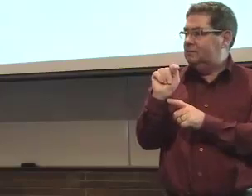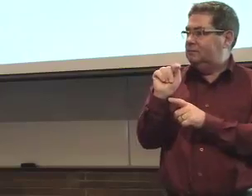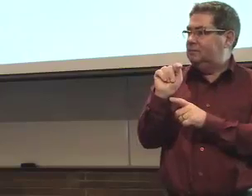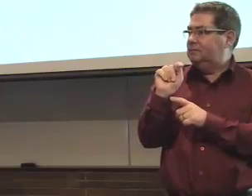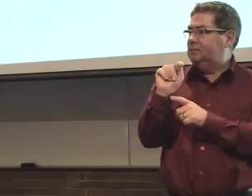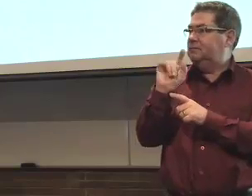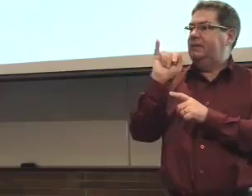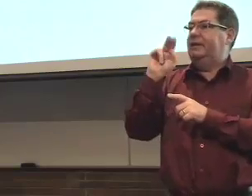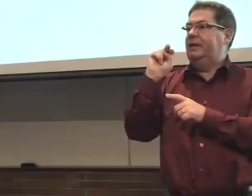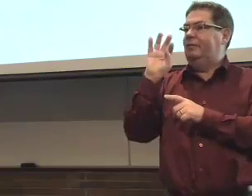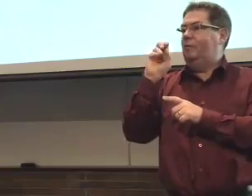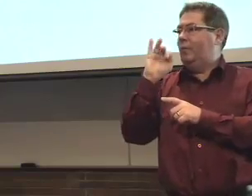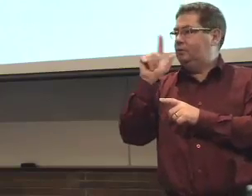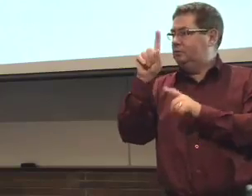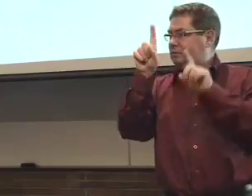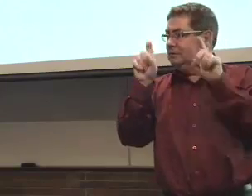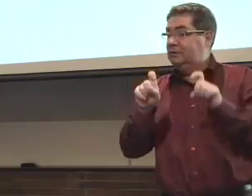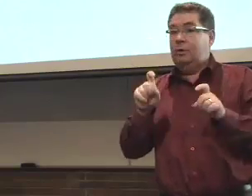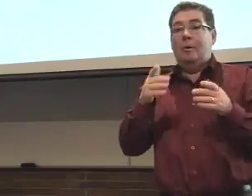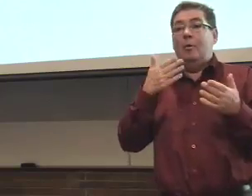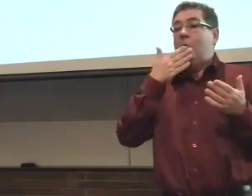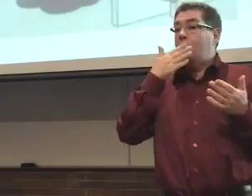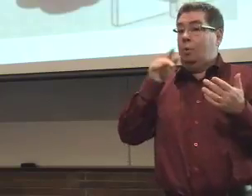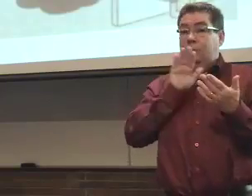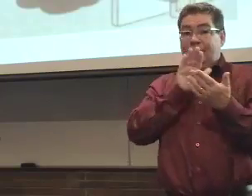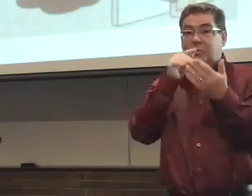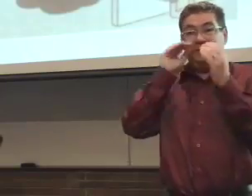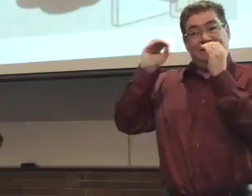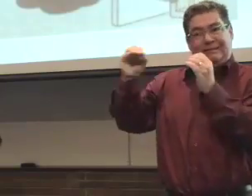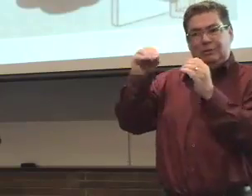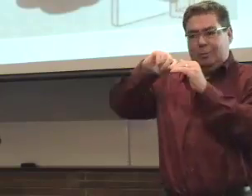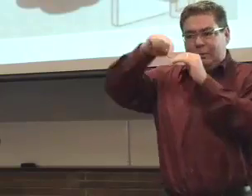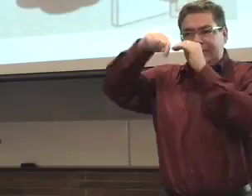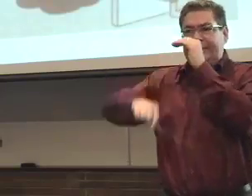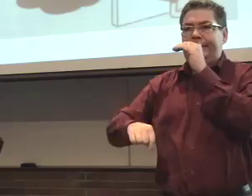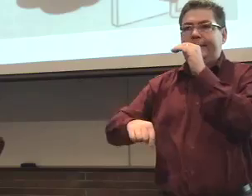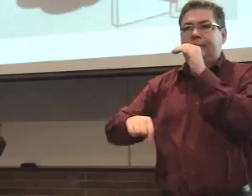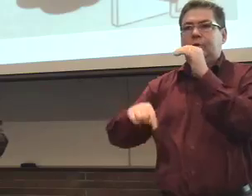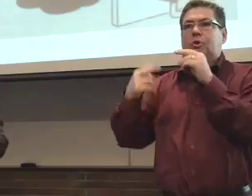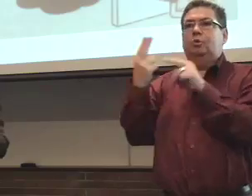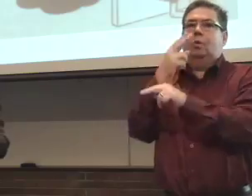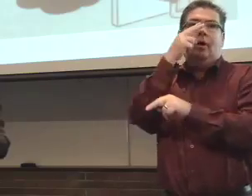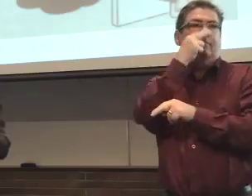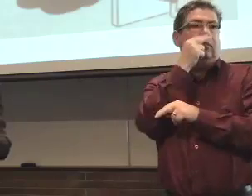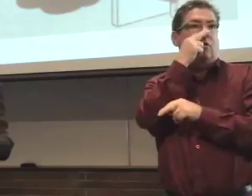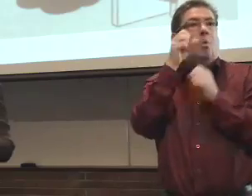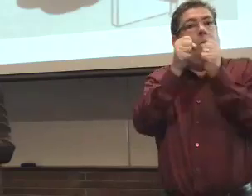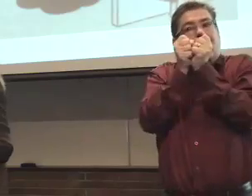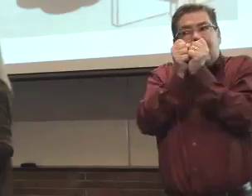So one way we start teaching deaf kids about inference is with cartoons, without print.